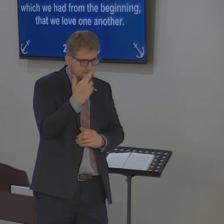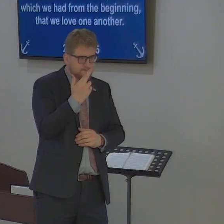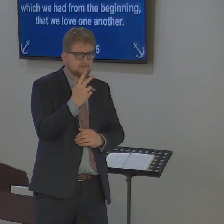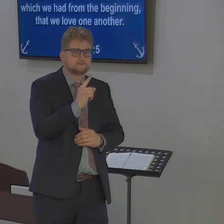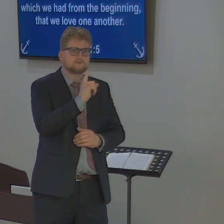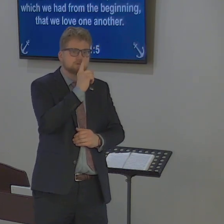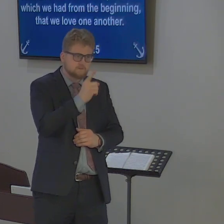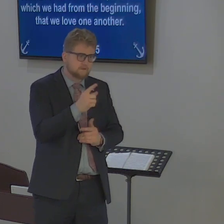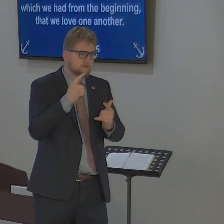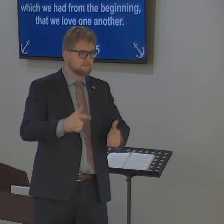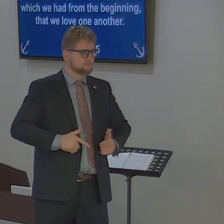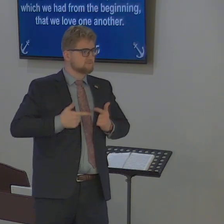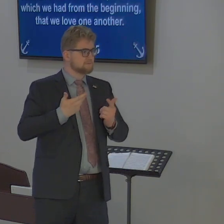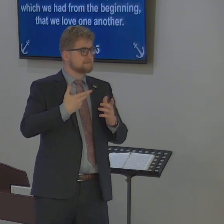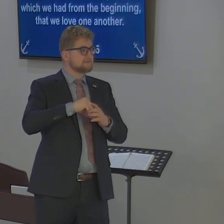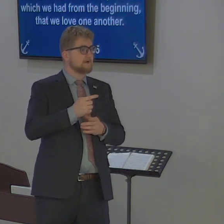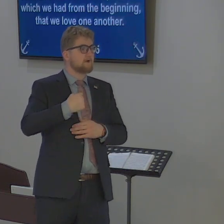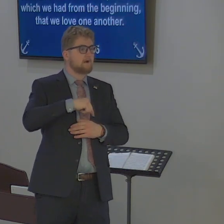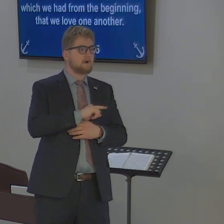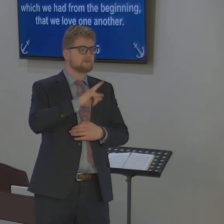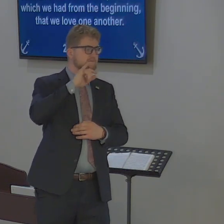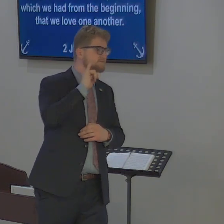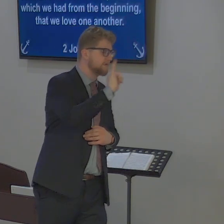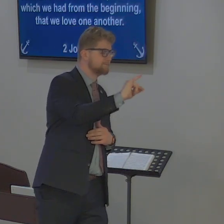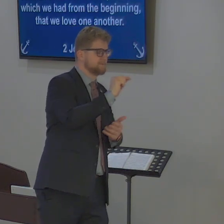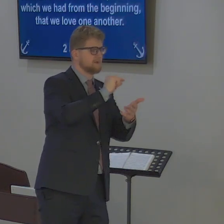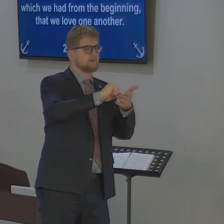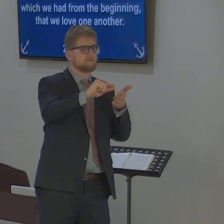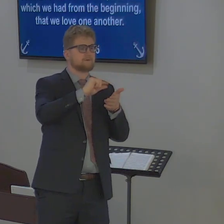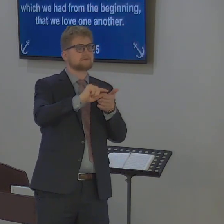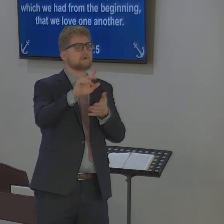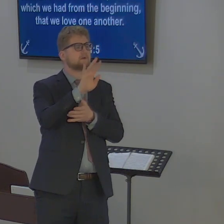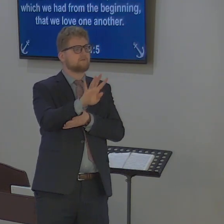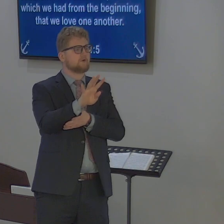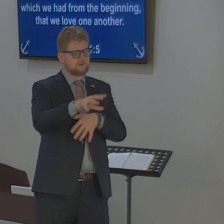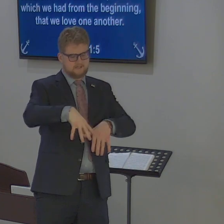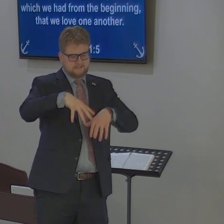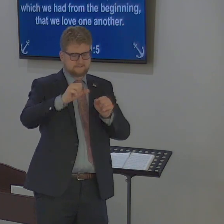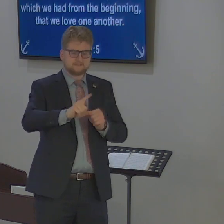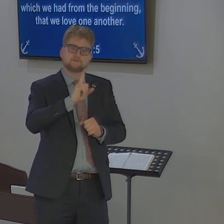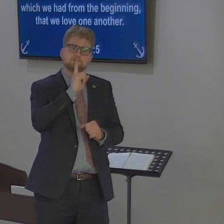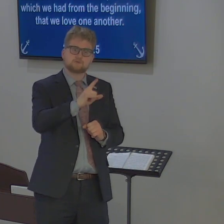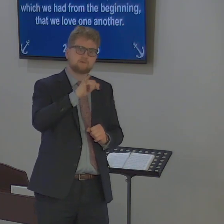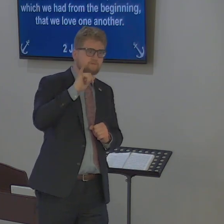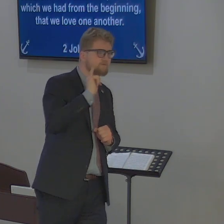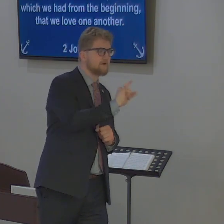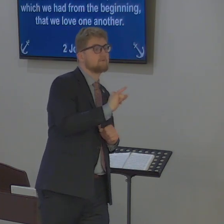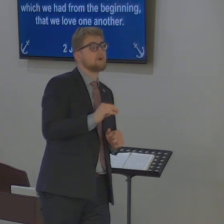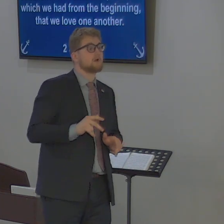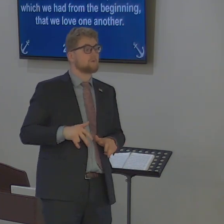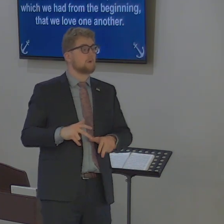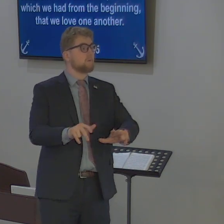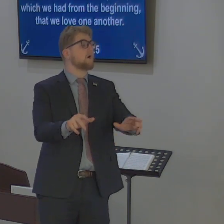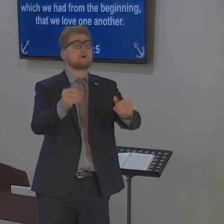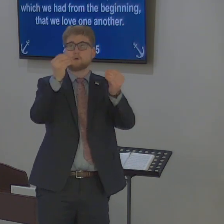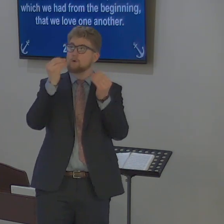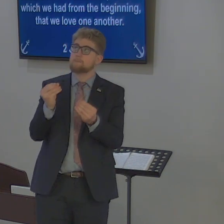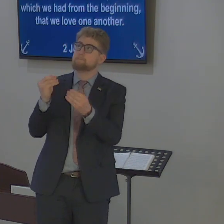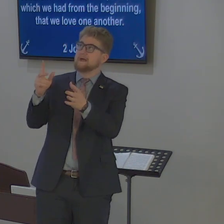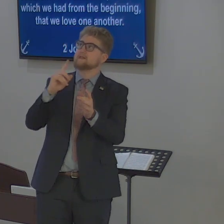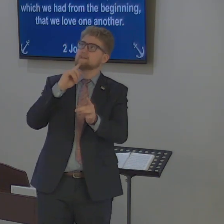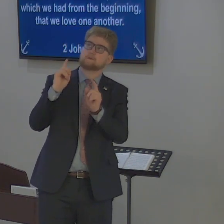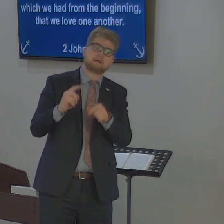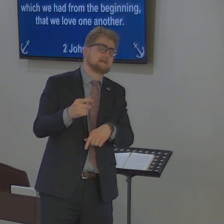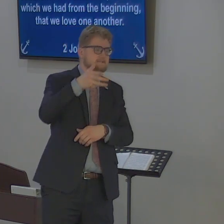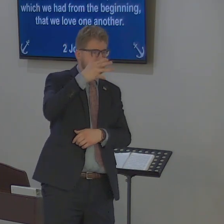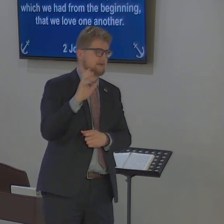dwells in us forever. We see in verse 4 that we take that truth that's forever, and we walk in that, and we obey the commands that God has given us